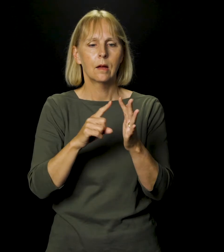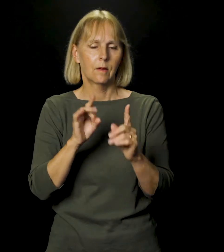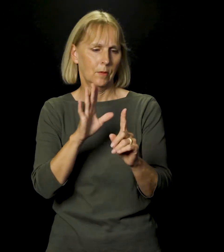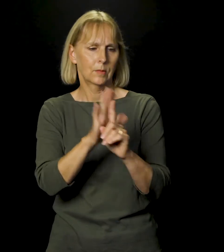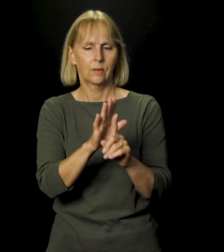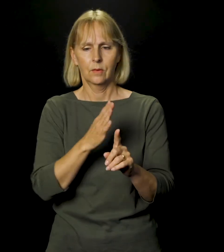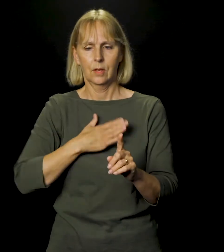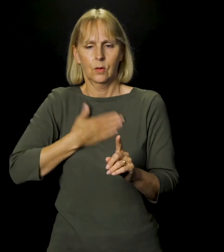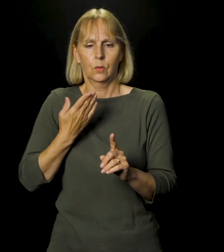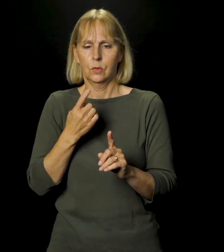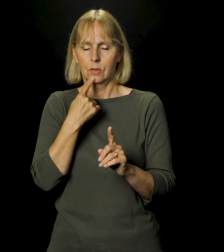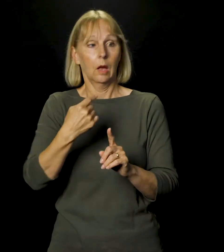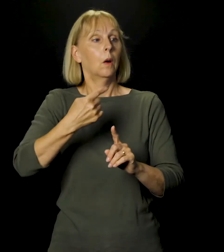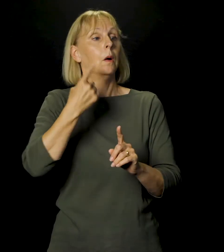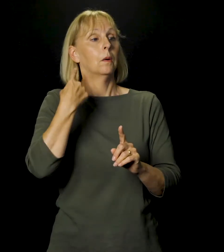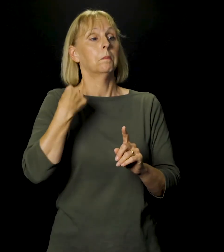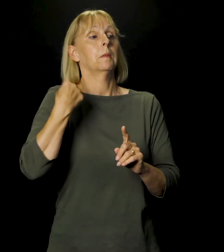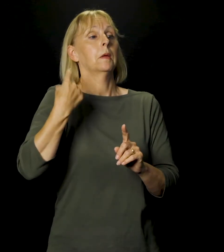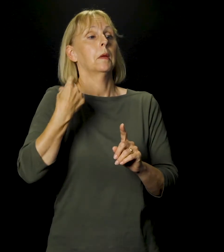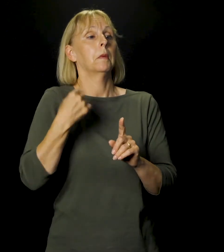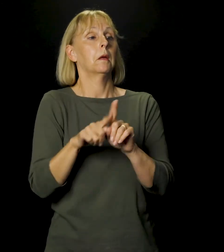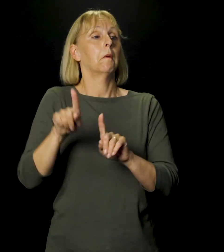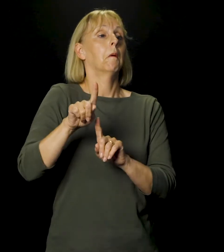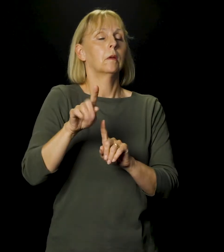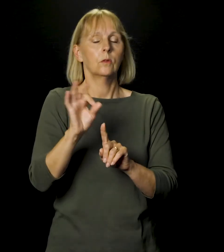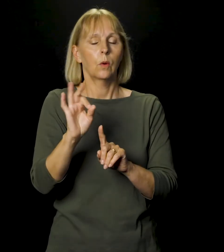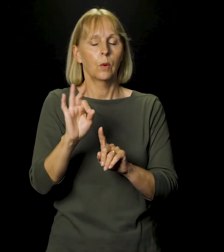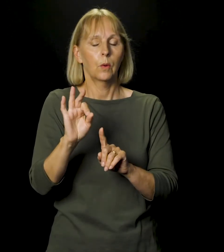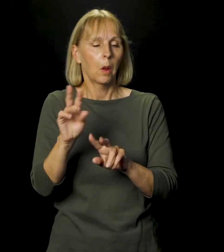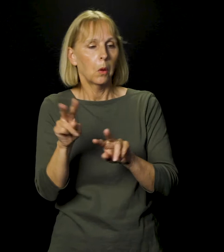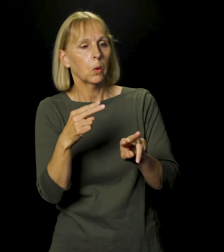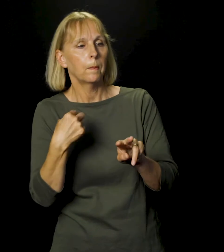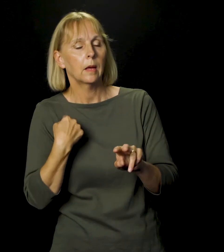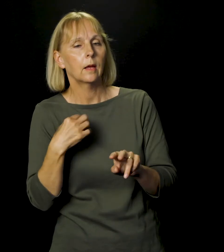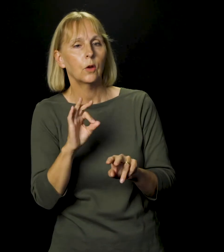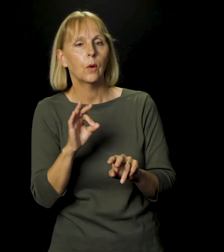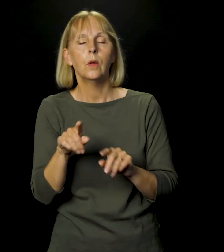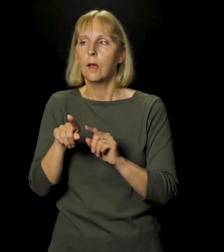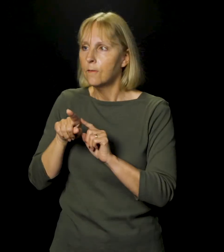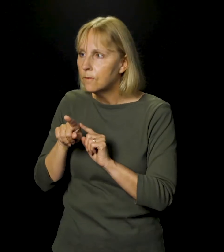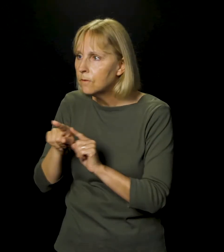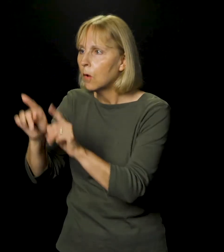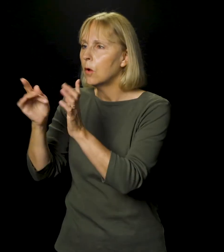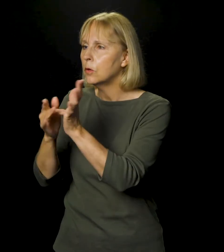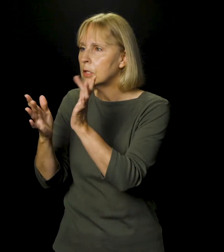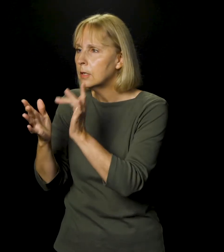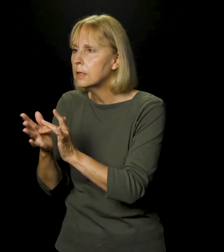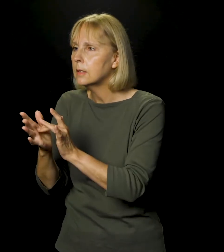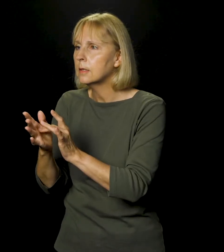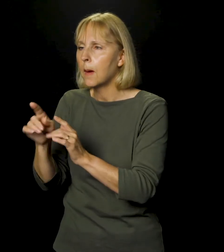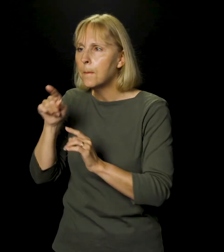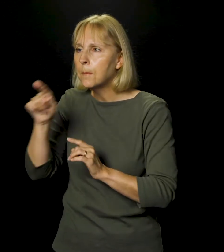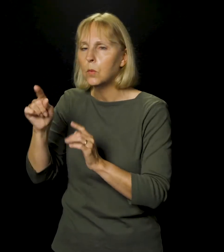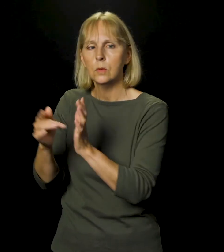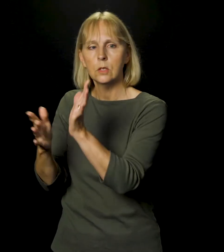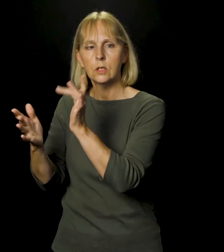up and make them the centre of attention. And in doing so, they're following Jesus passionately because that's not what Jesus